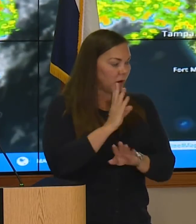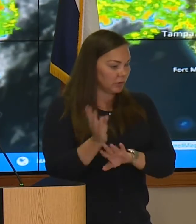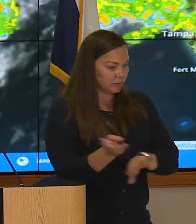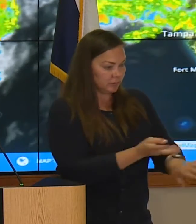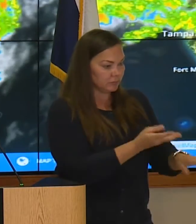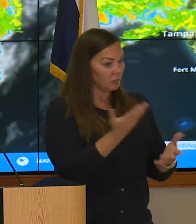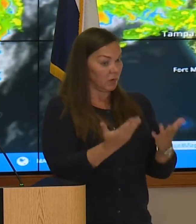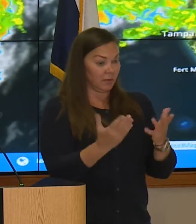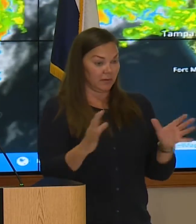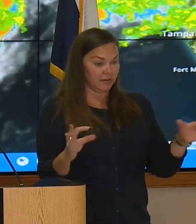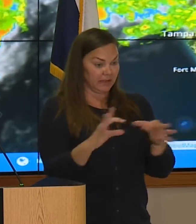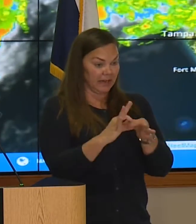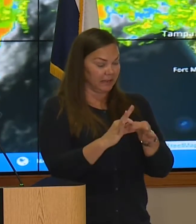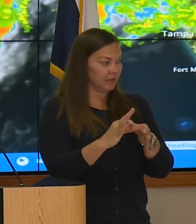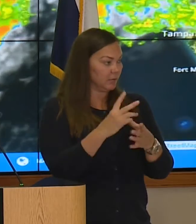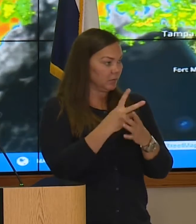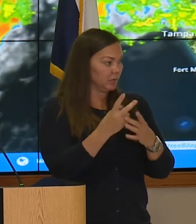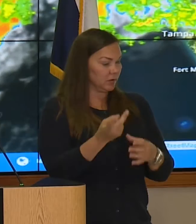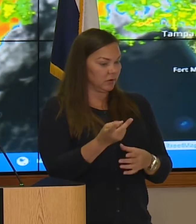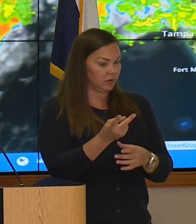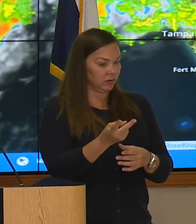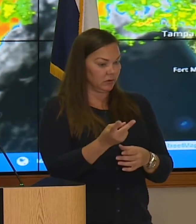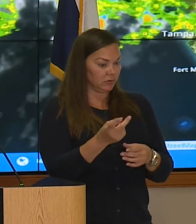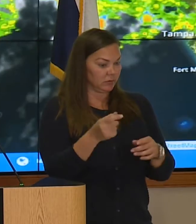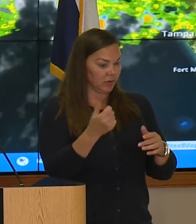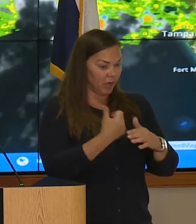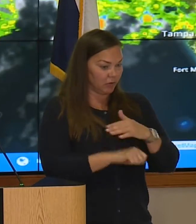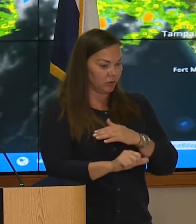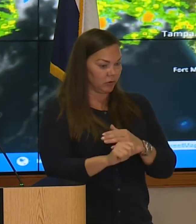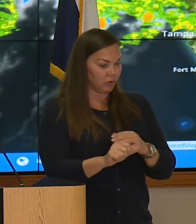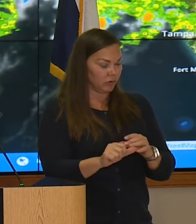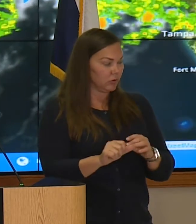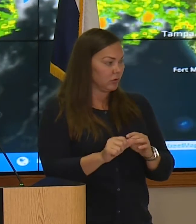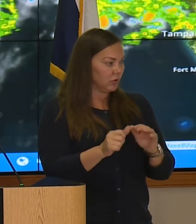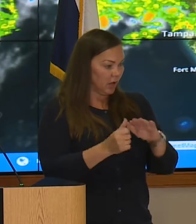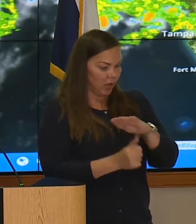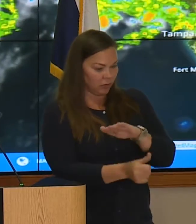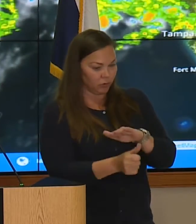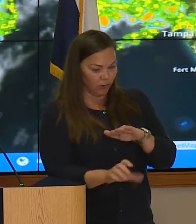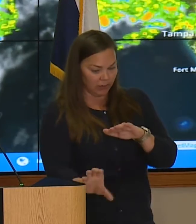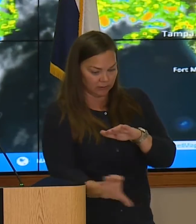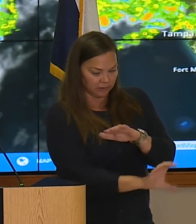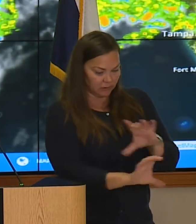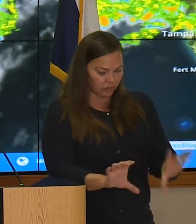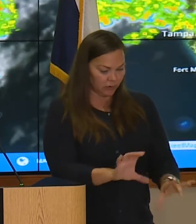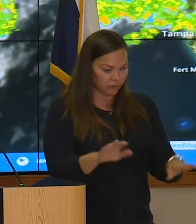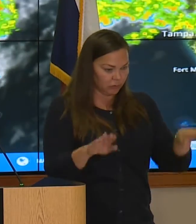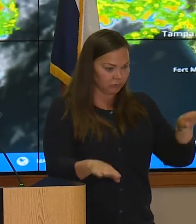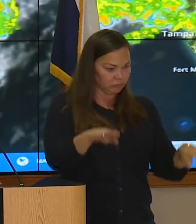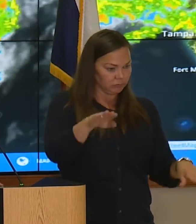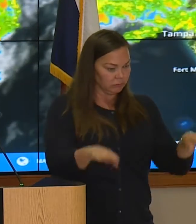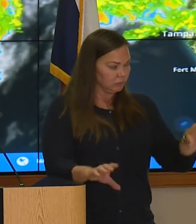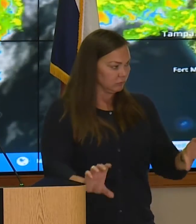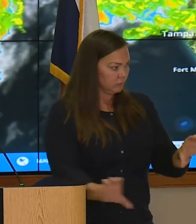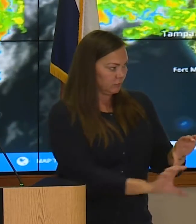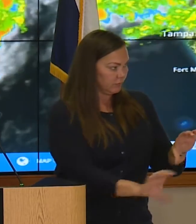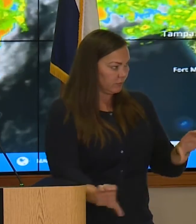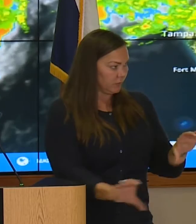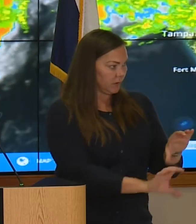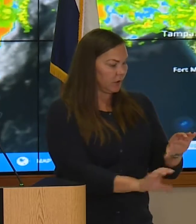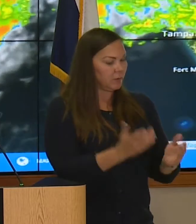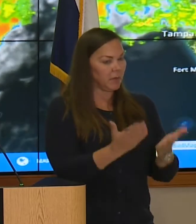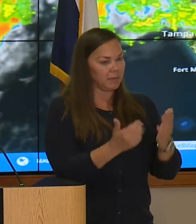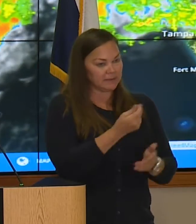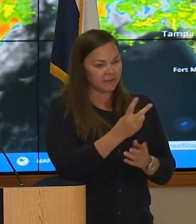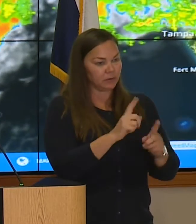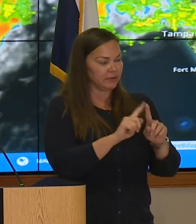actually connecting the two dams with underground tunnels to equilibrate the levels. So there may be